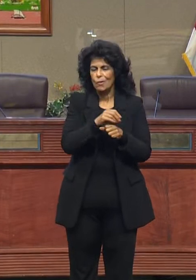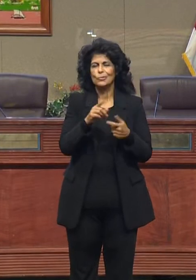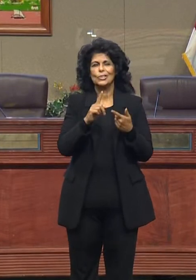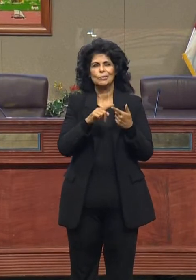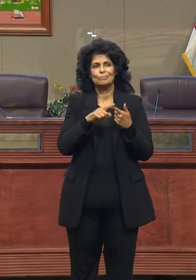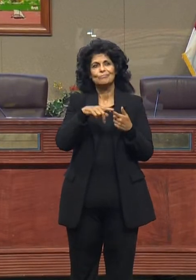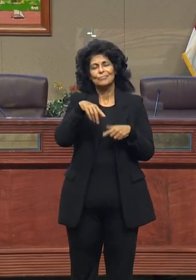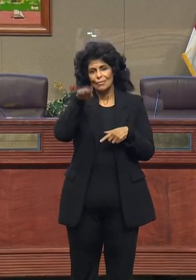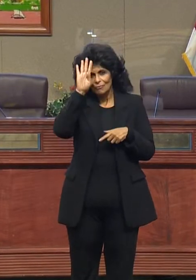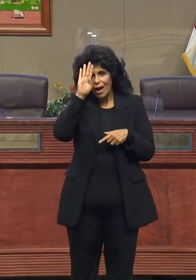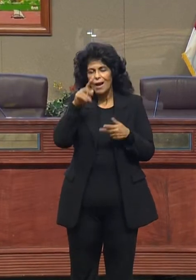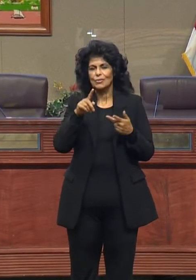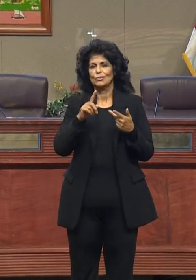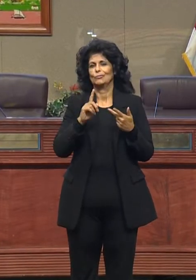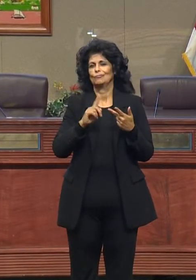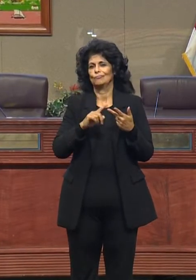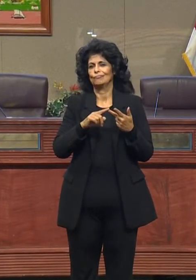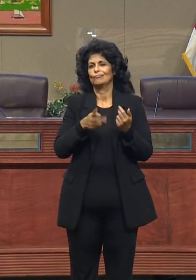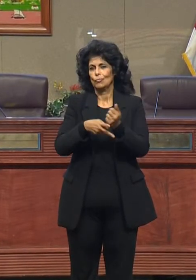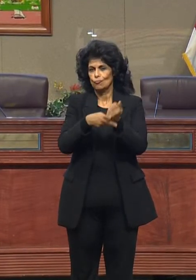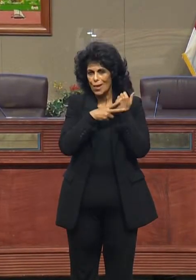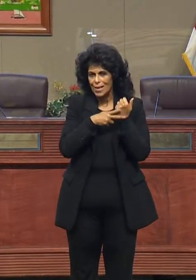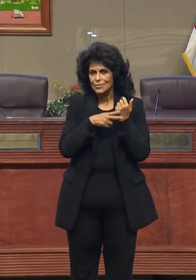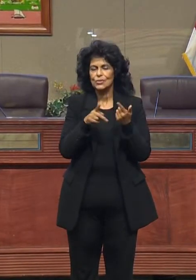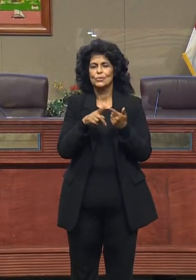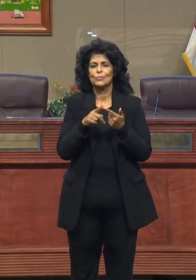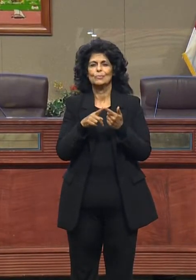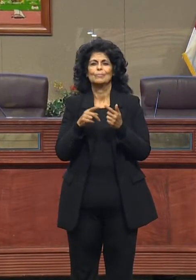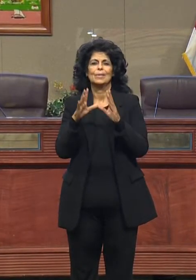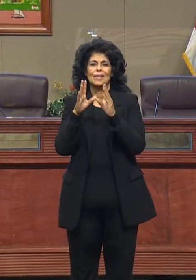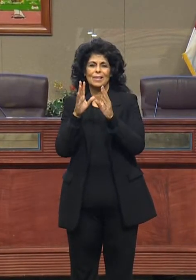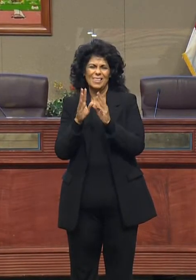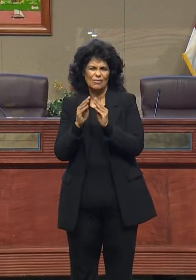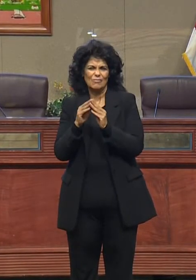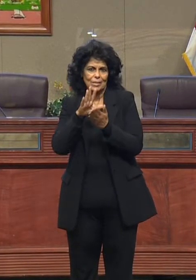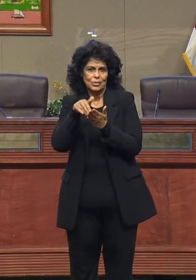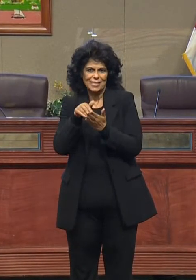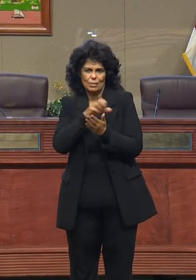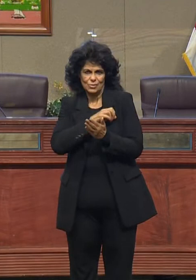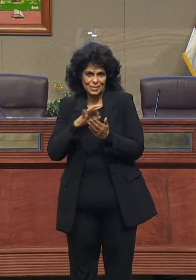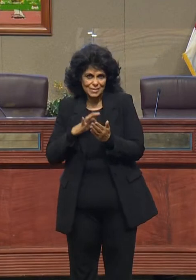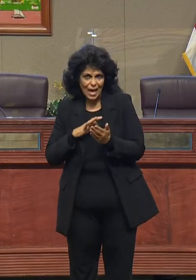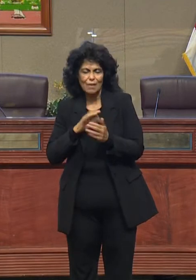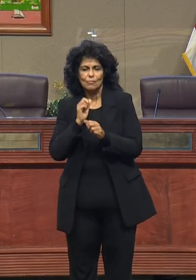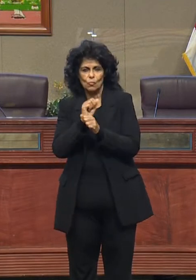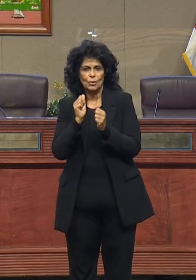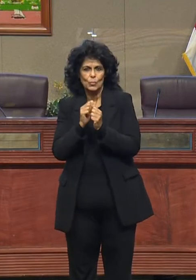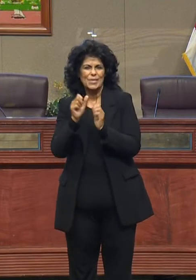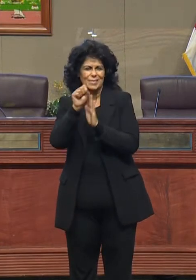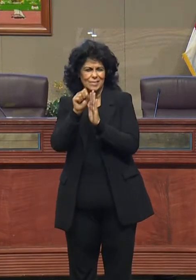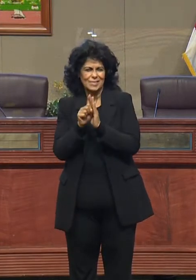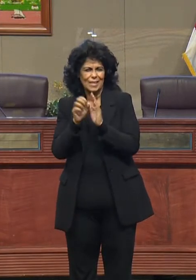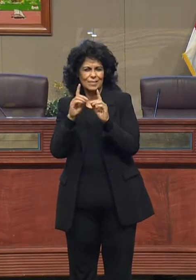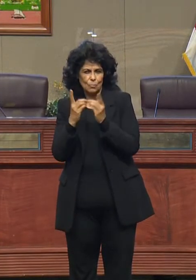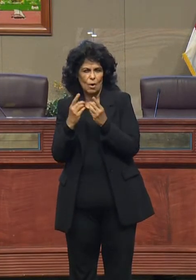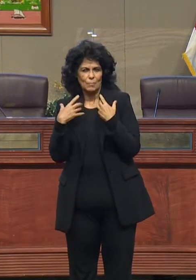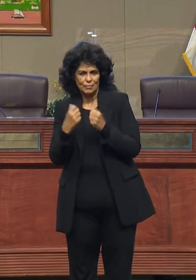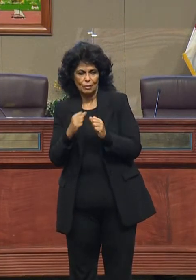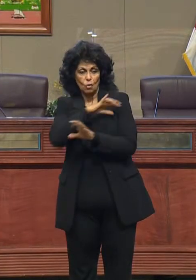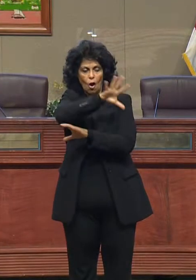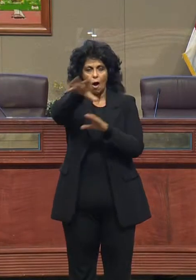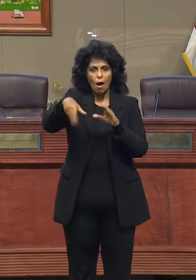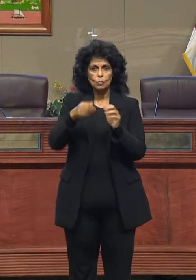Health Services, and the Orange County Convention Center staff working with our State Department of Health at Orange County